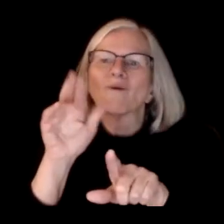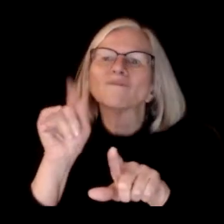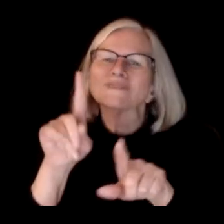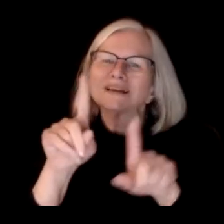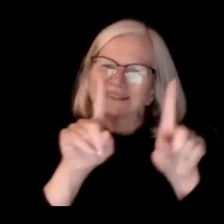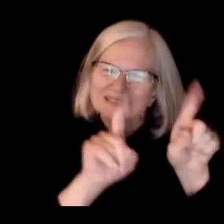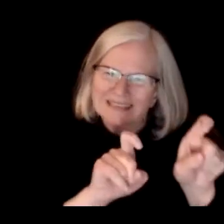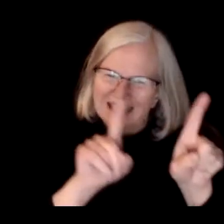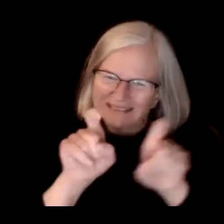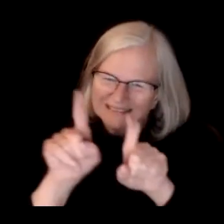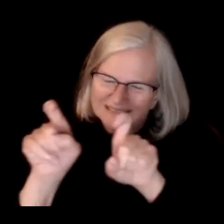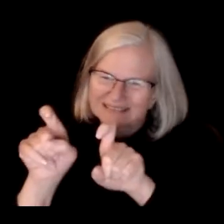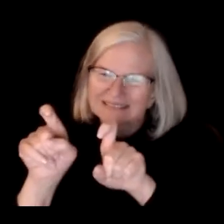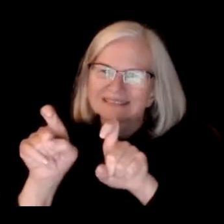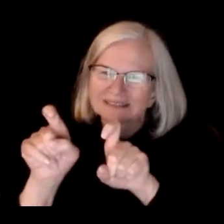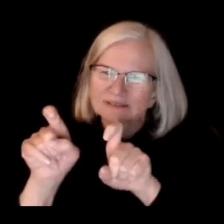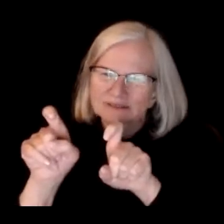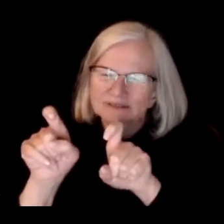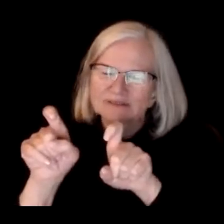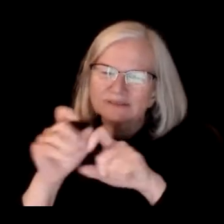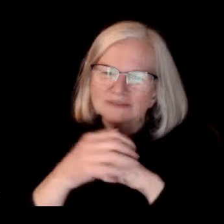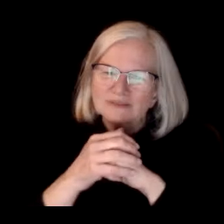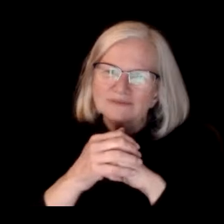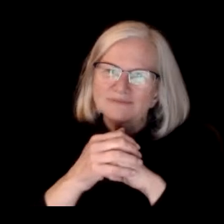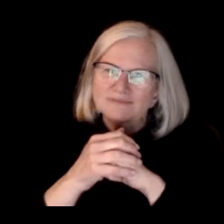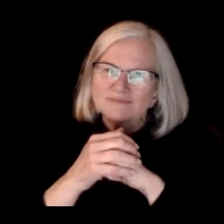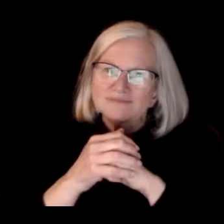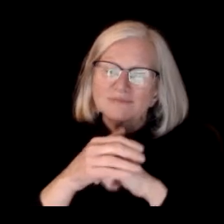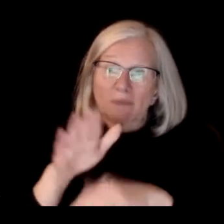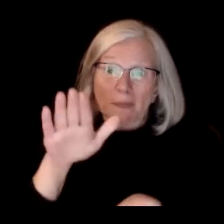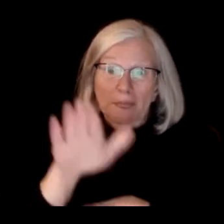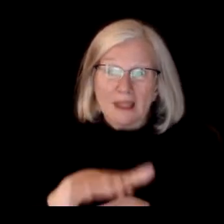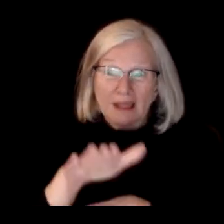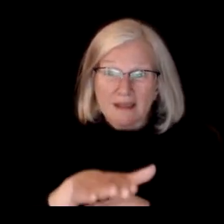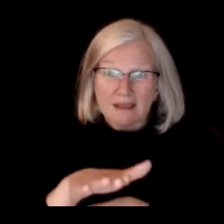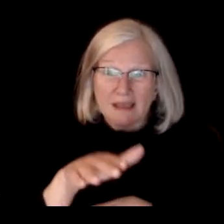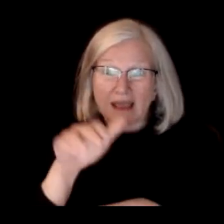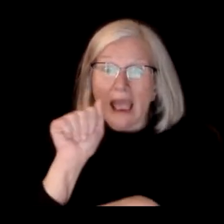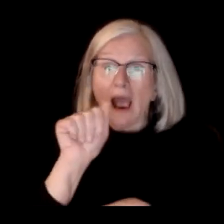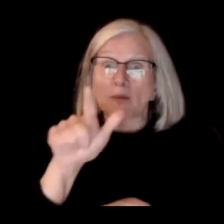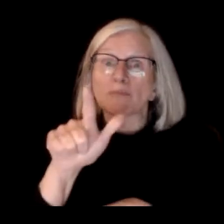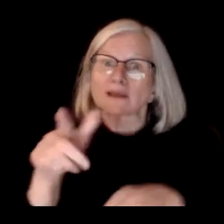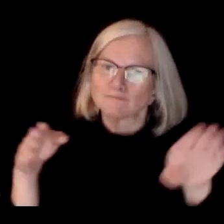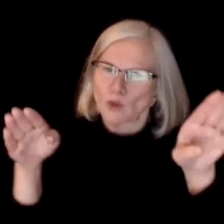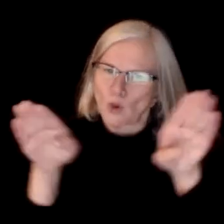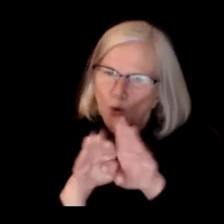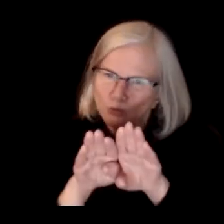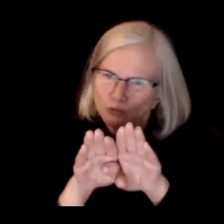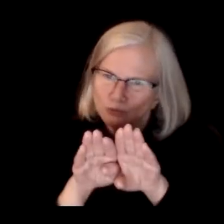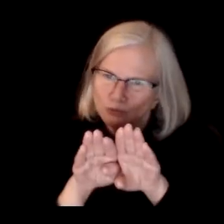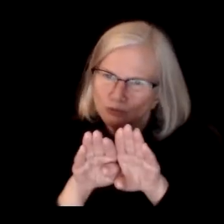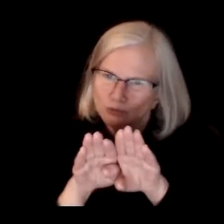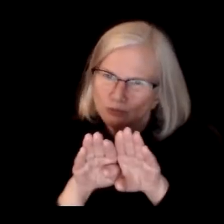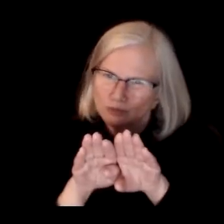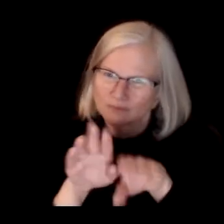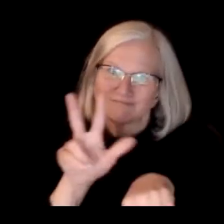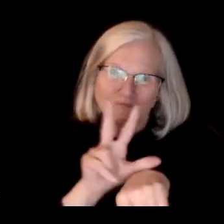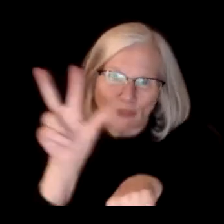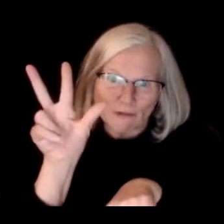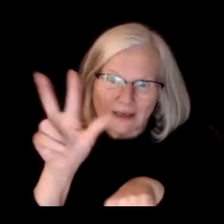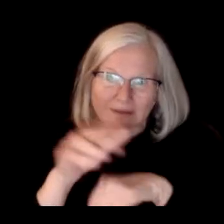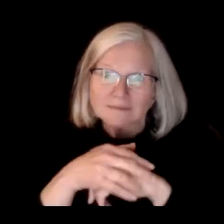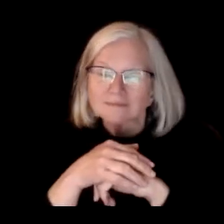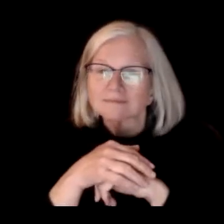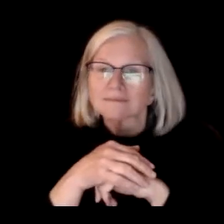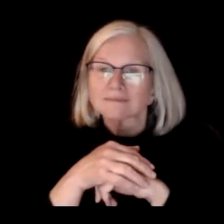have been canceled. Morris, closing at 2:30. All appointments after 2:30 canceled. Worthington, closing at 3:30. All